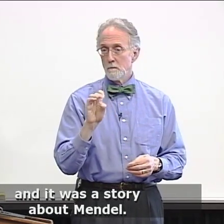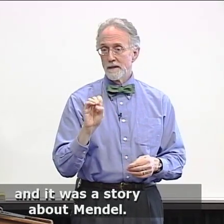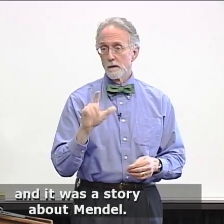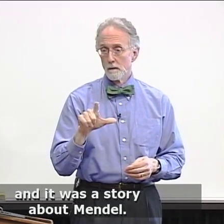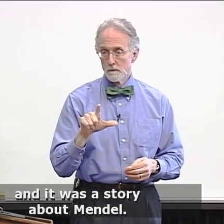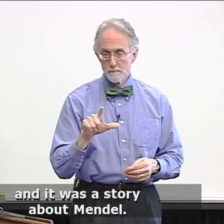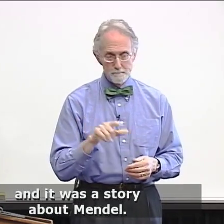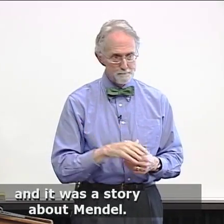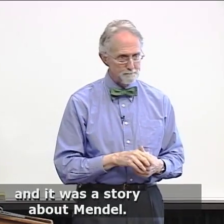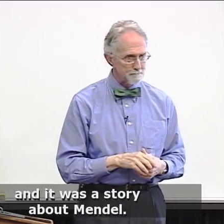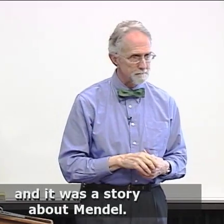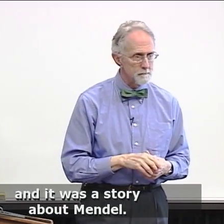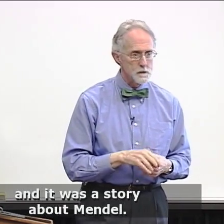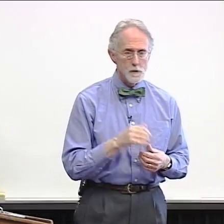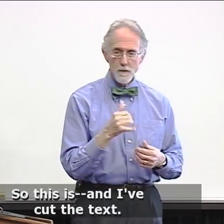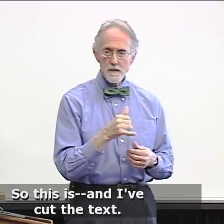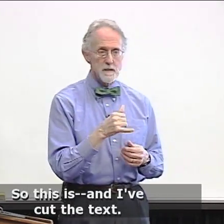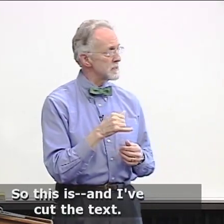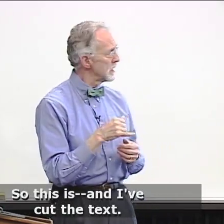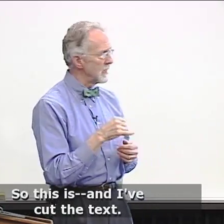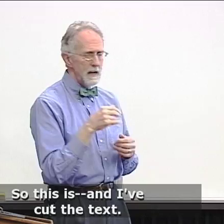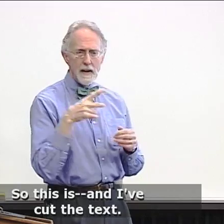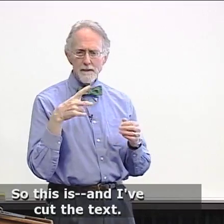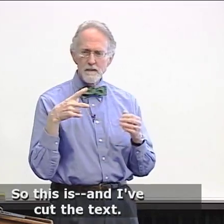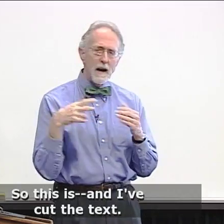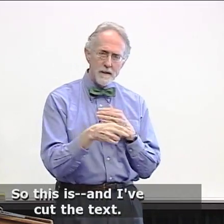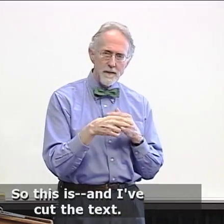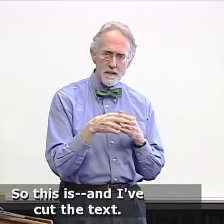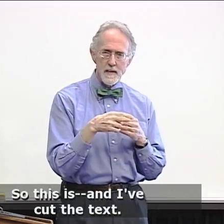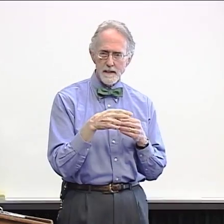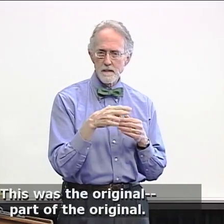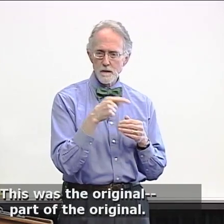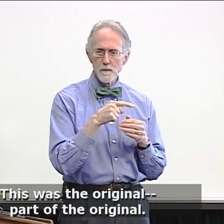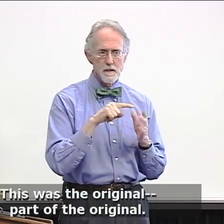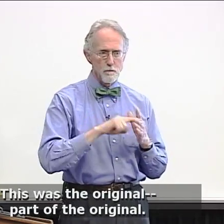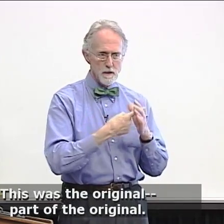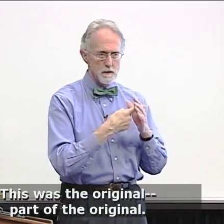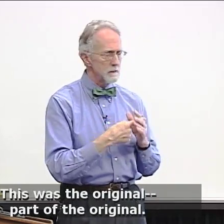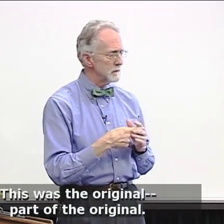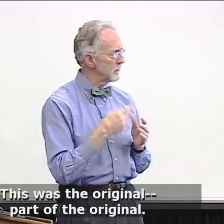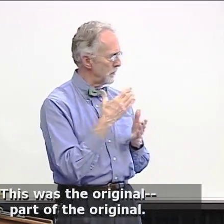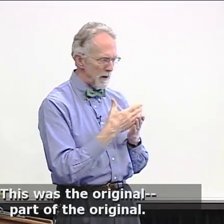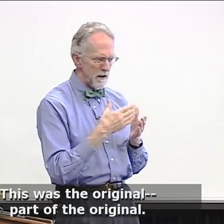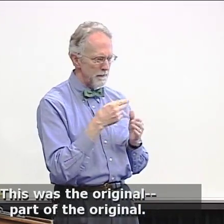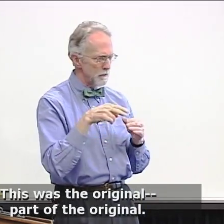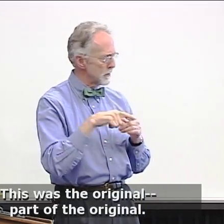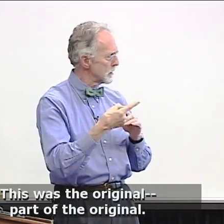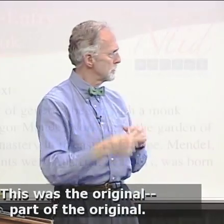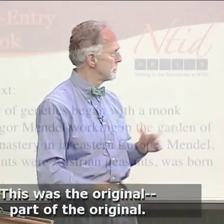Mendel. So this is, and I've cut the text. This was the original, part of the original.